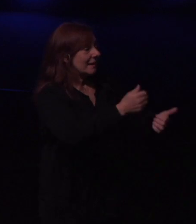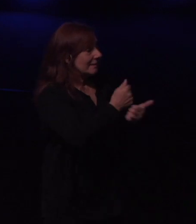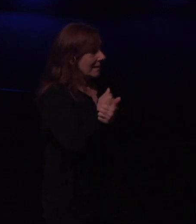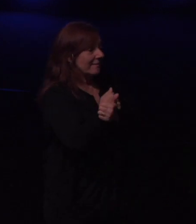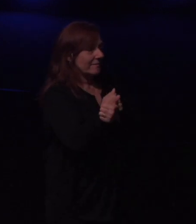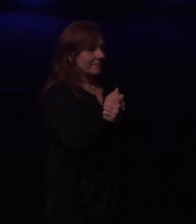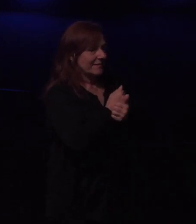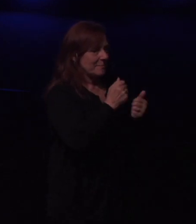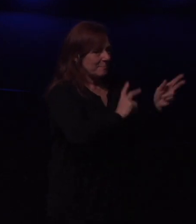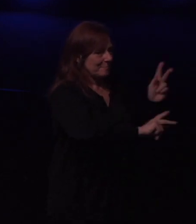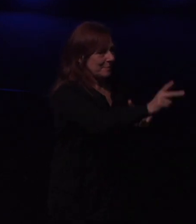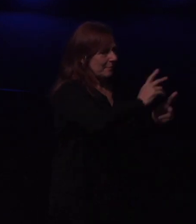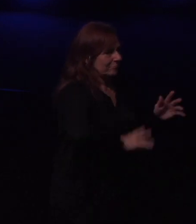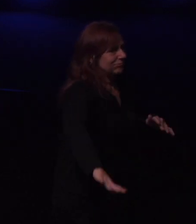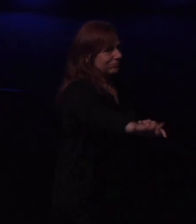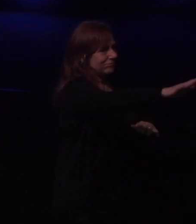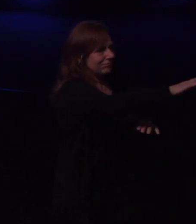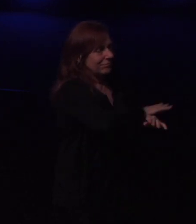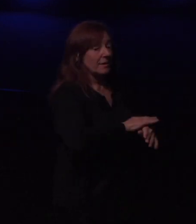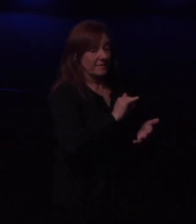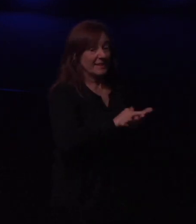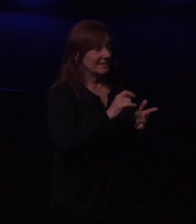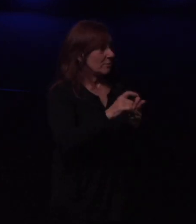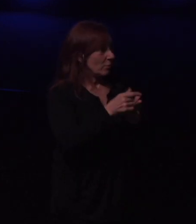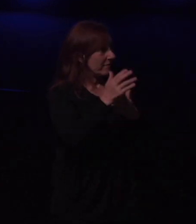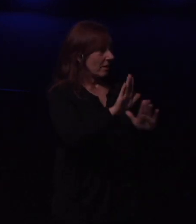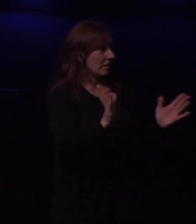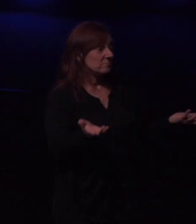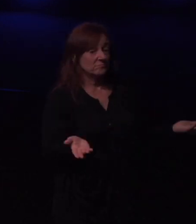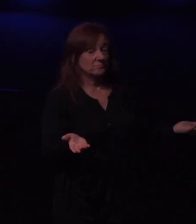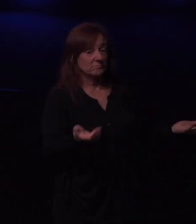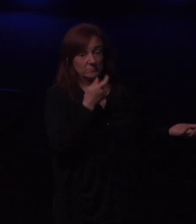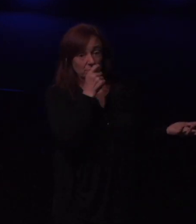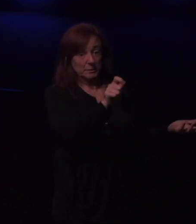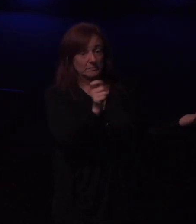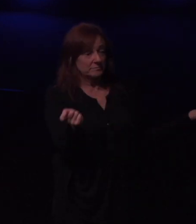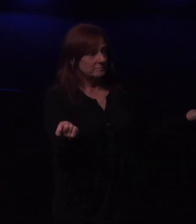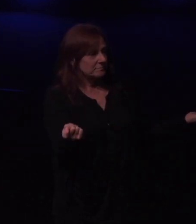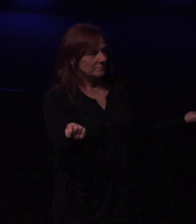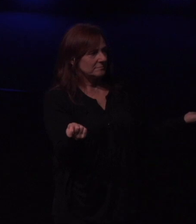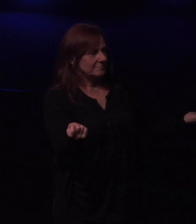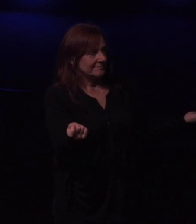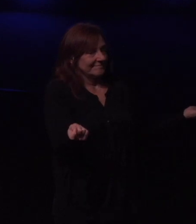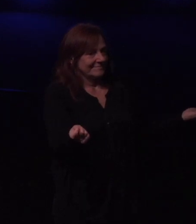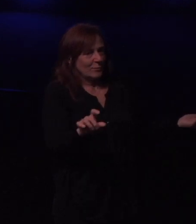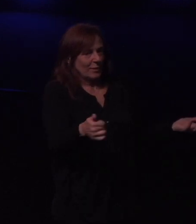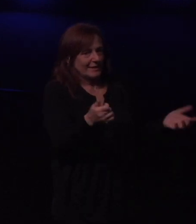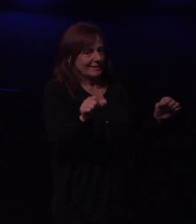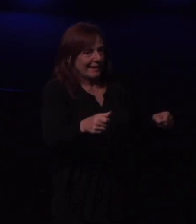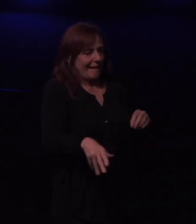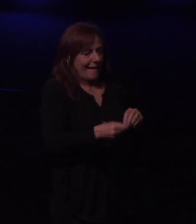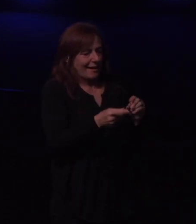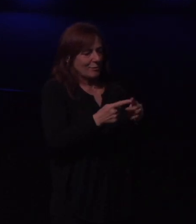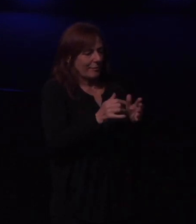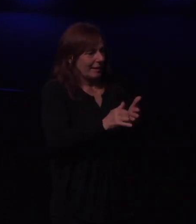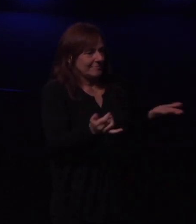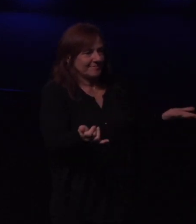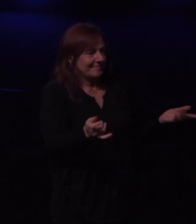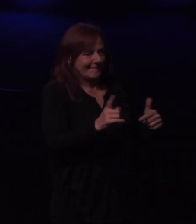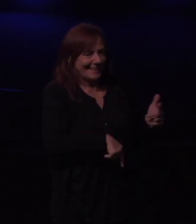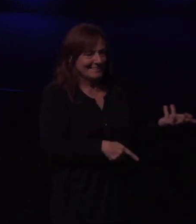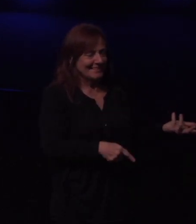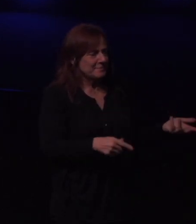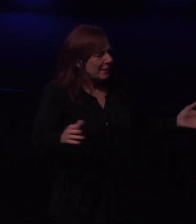fellow believers. My friends, this is the word of God. And I don't know what else I can say to that. But here's what I want